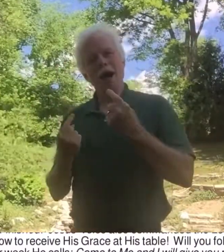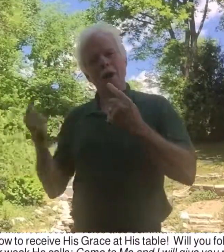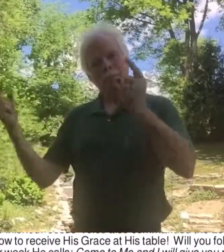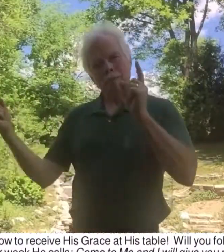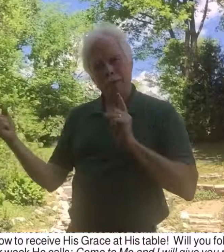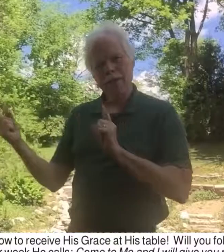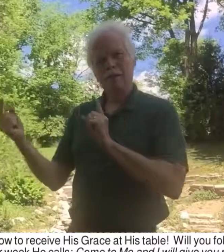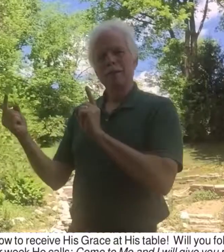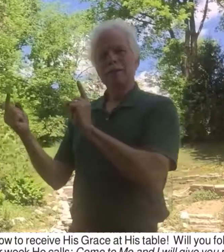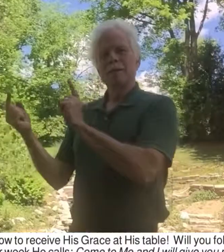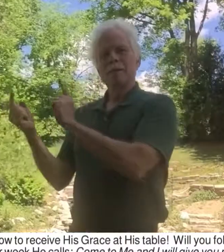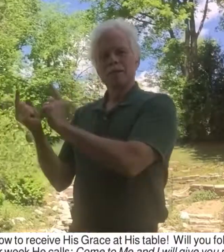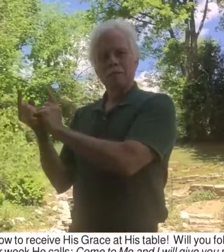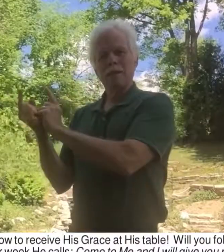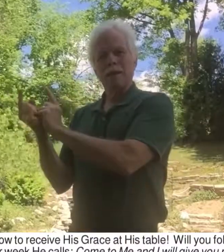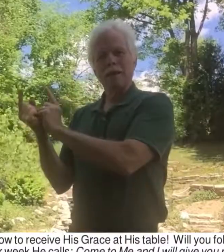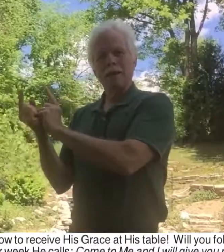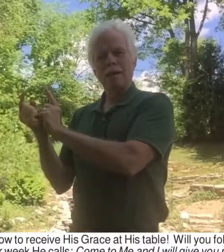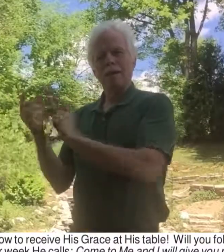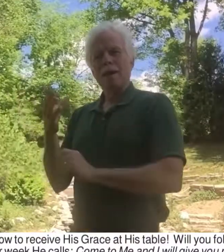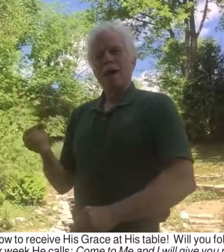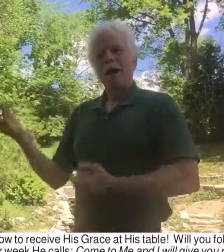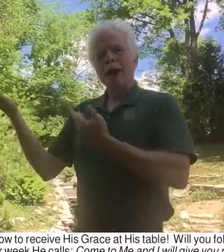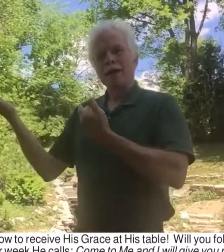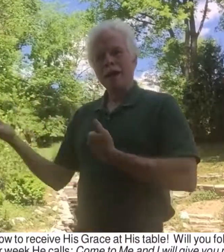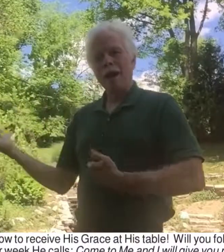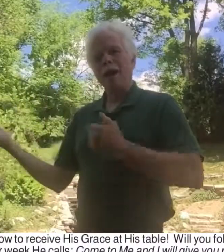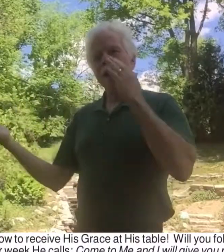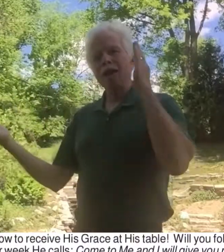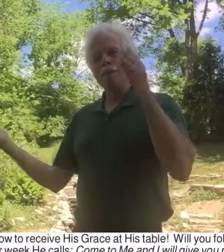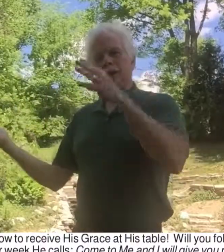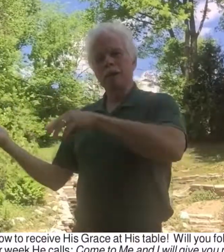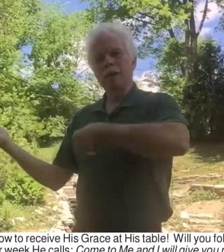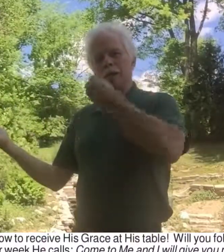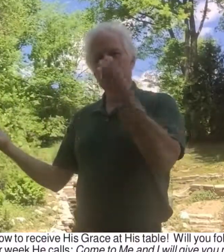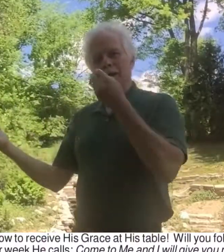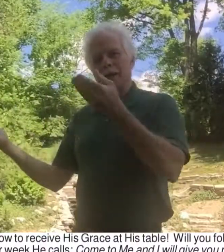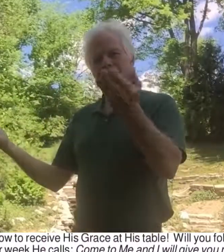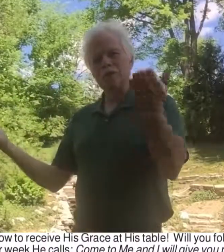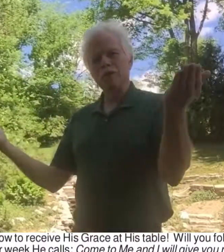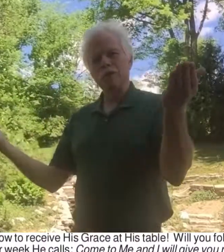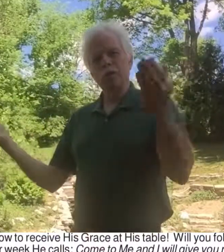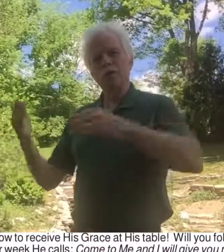Come to me, and I will give you